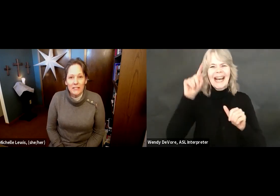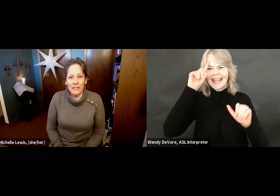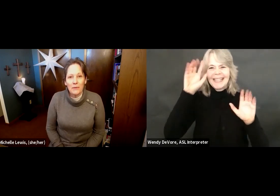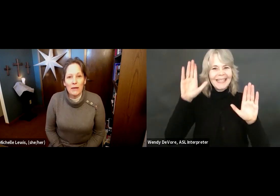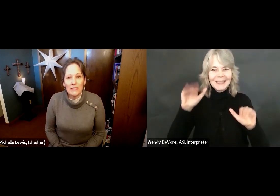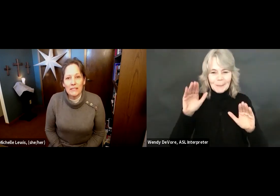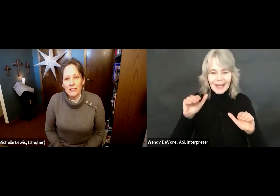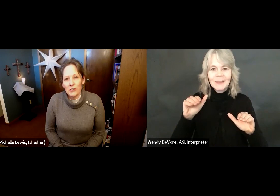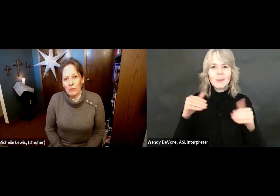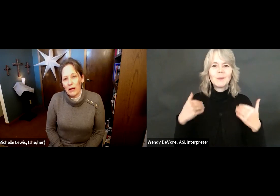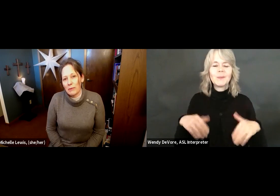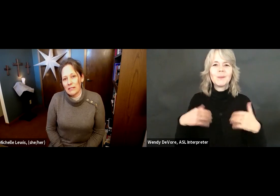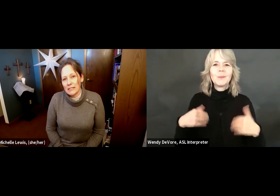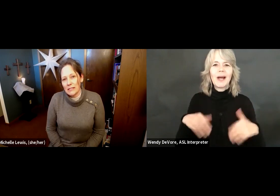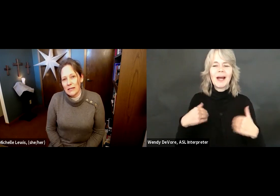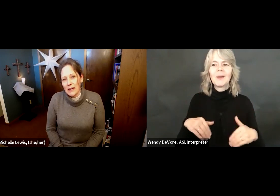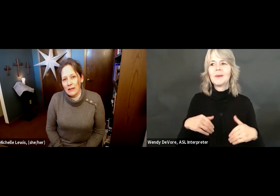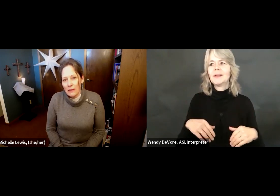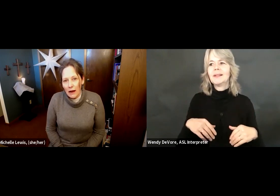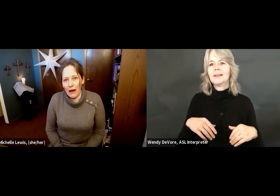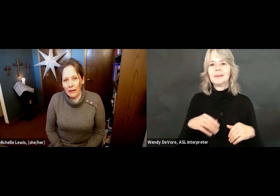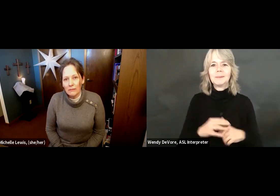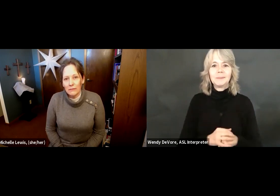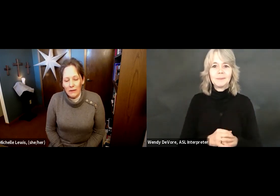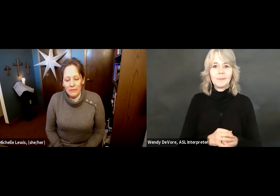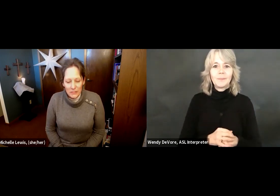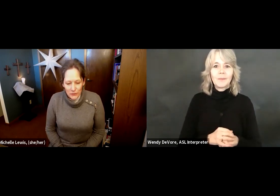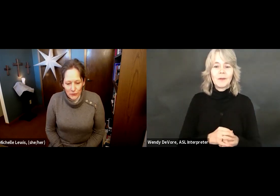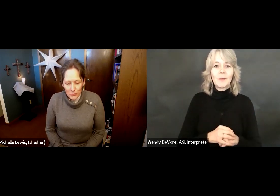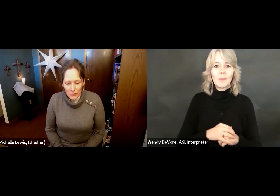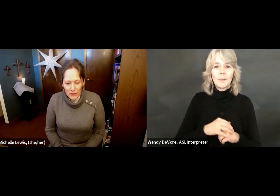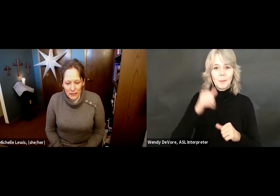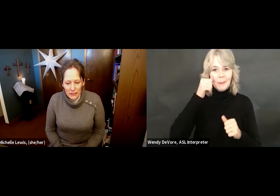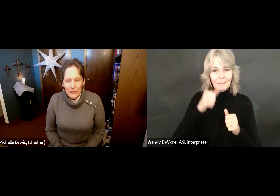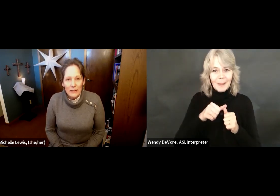Often, the message and promise that God loves you